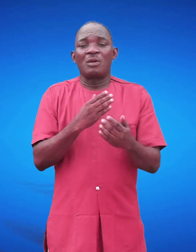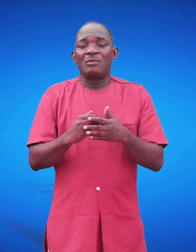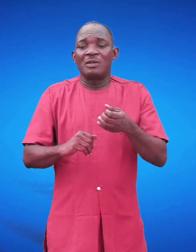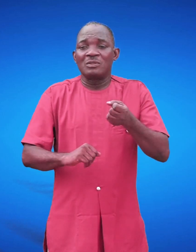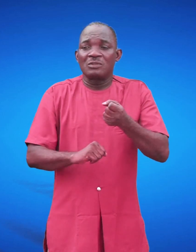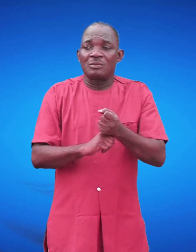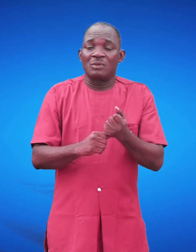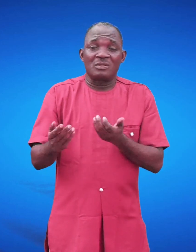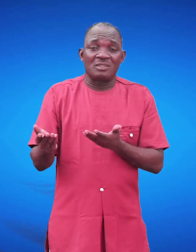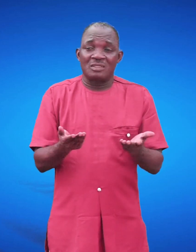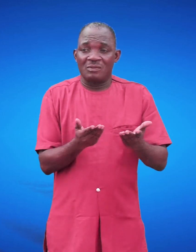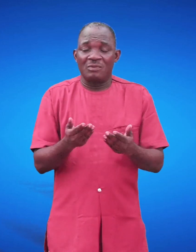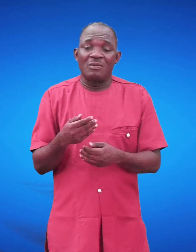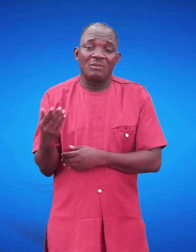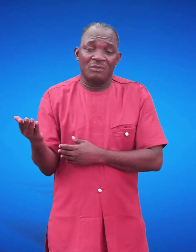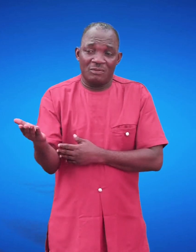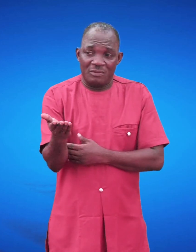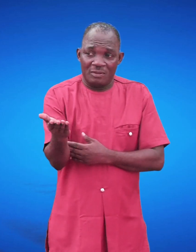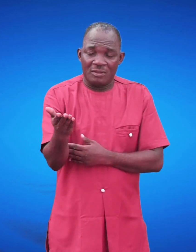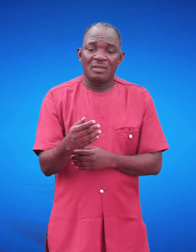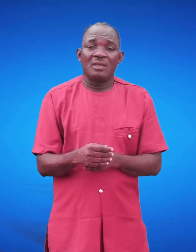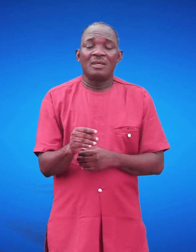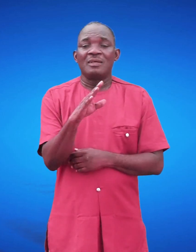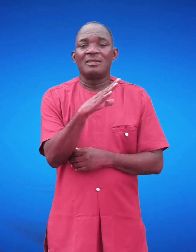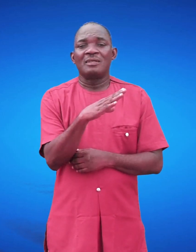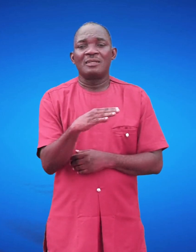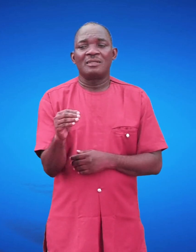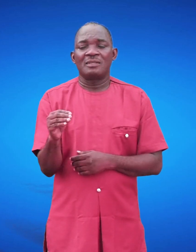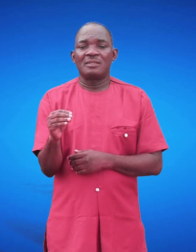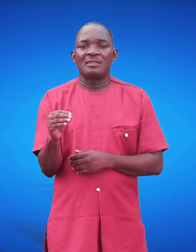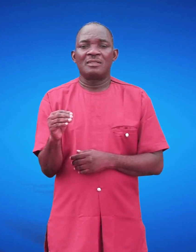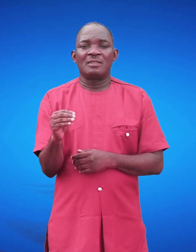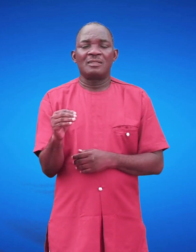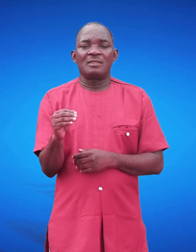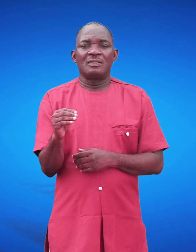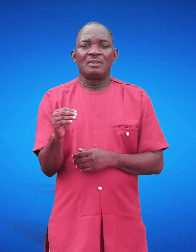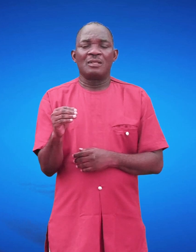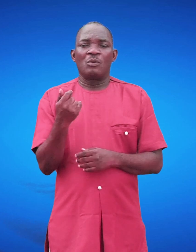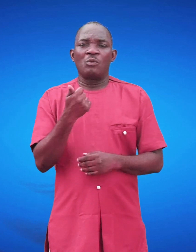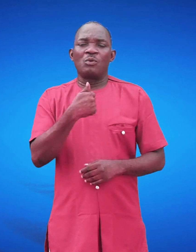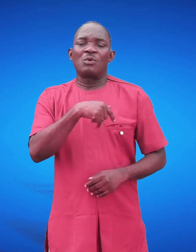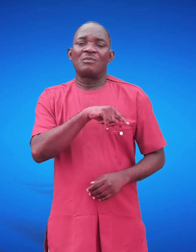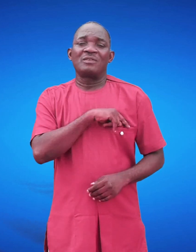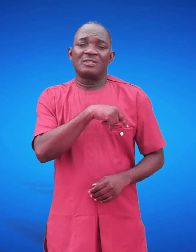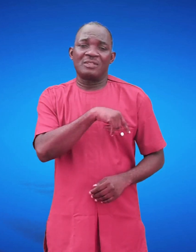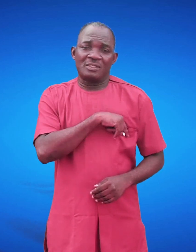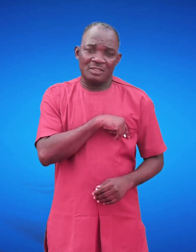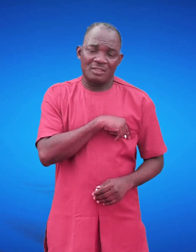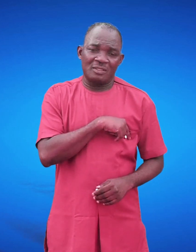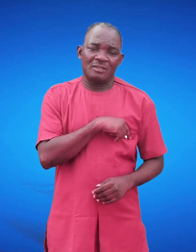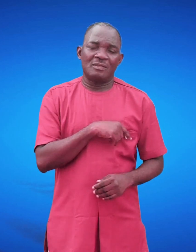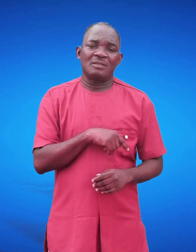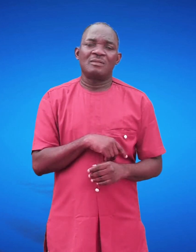services available and the eligibility criteria.